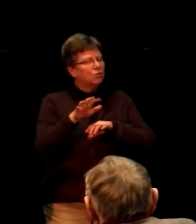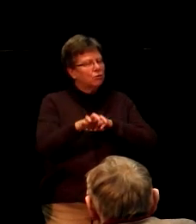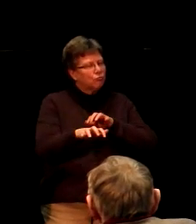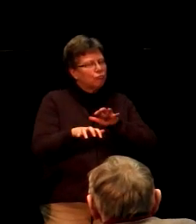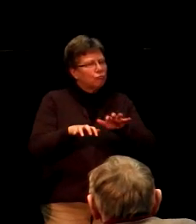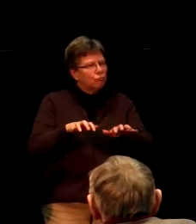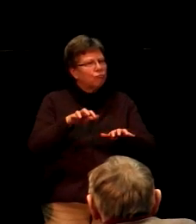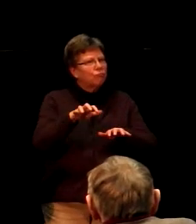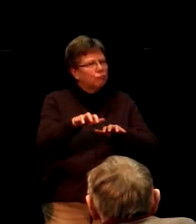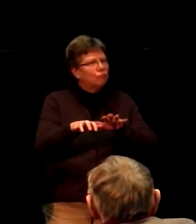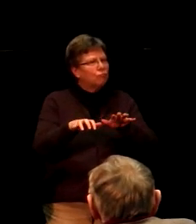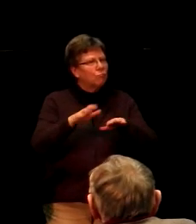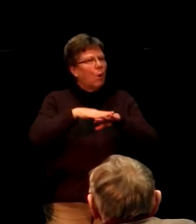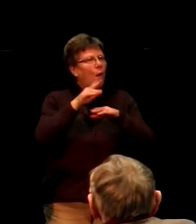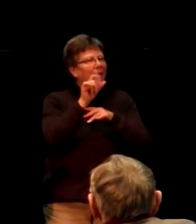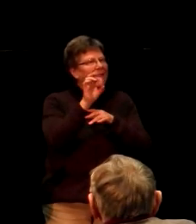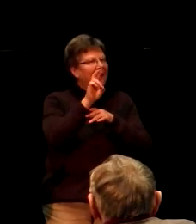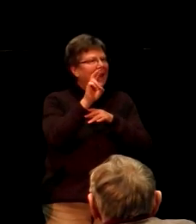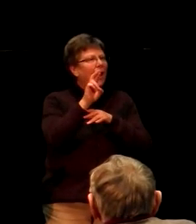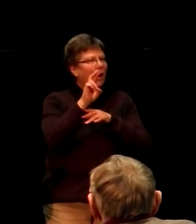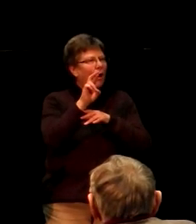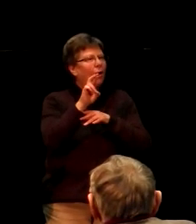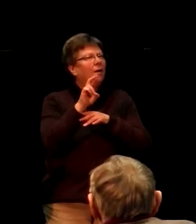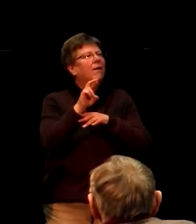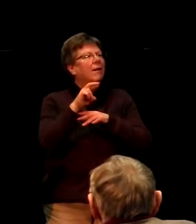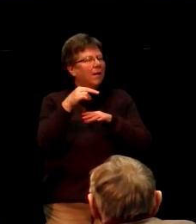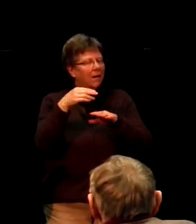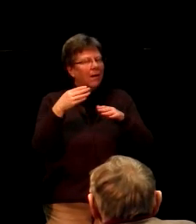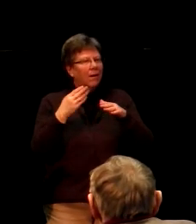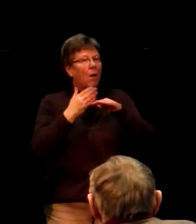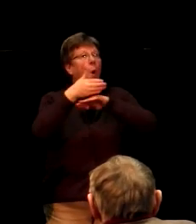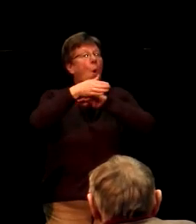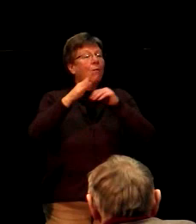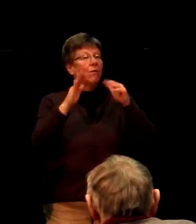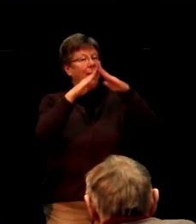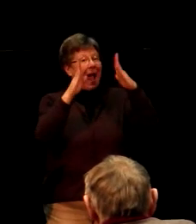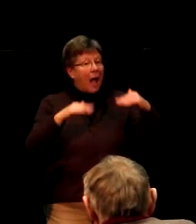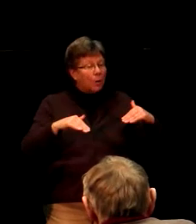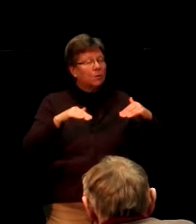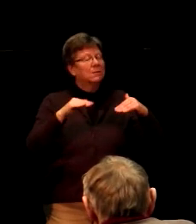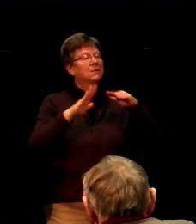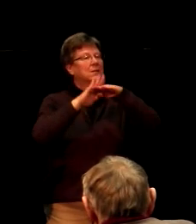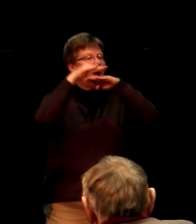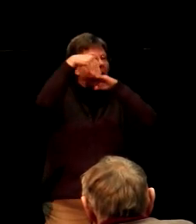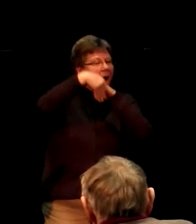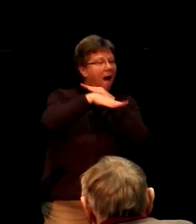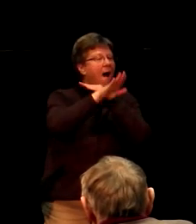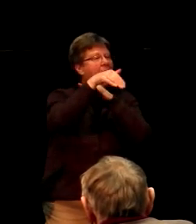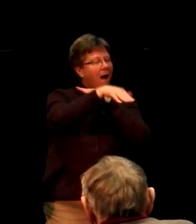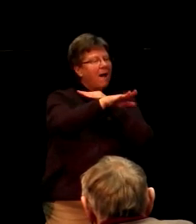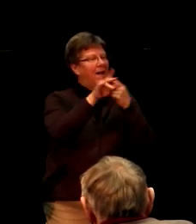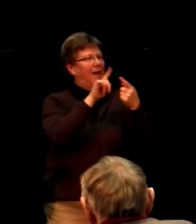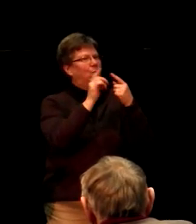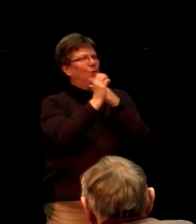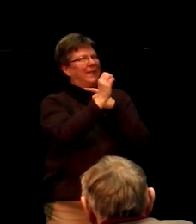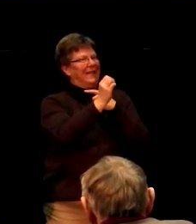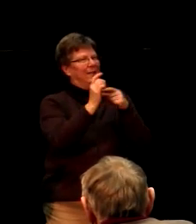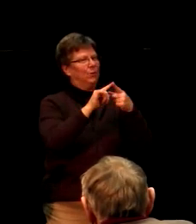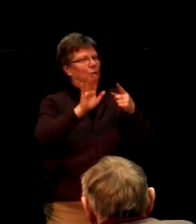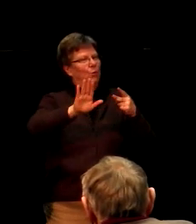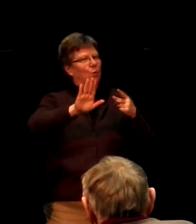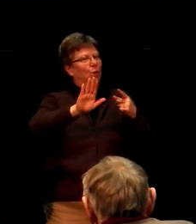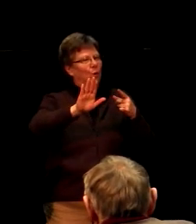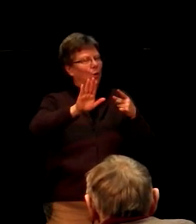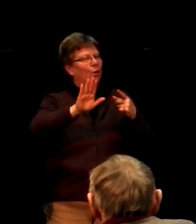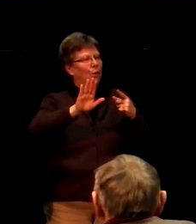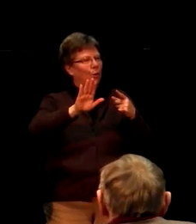creeping along the air, over houses, roofs, and out of the east toward her a